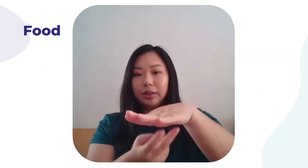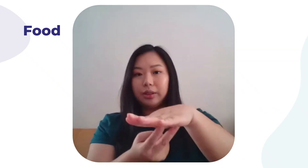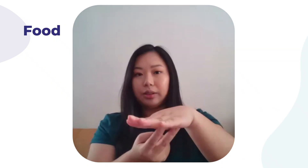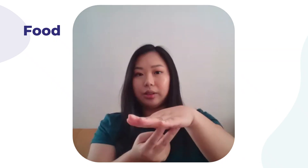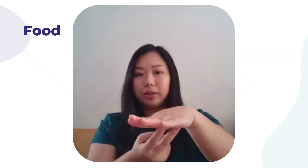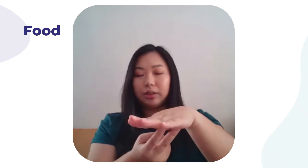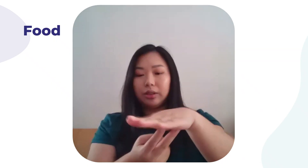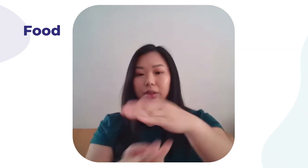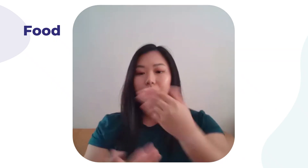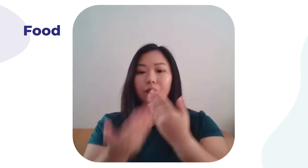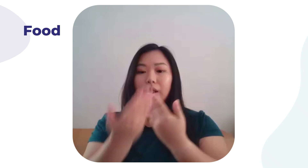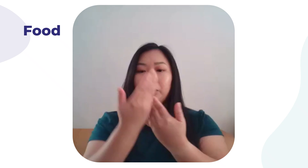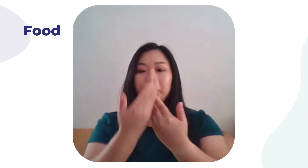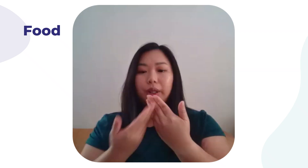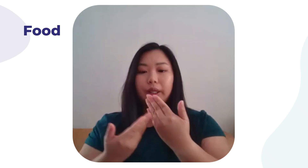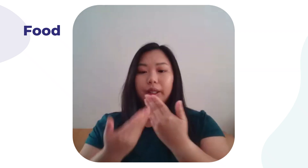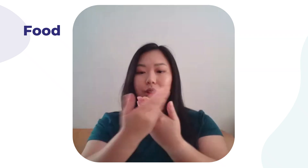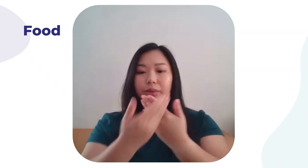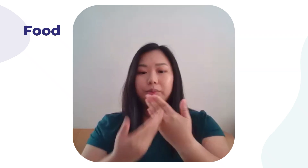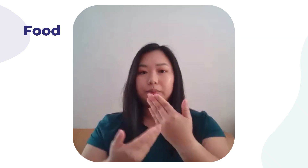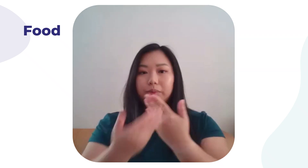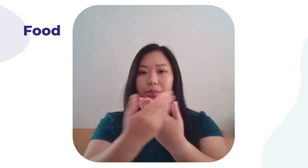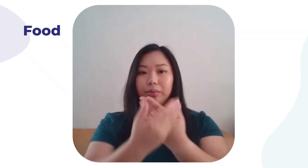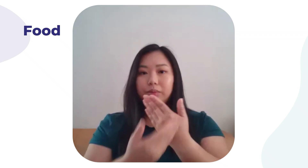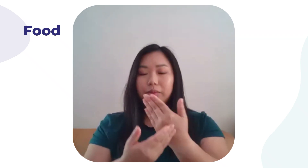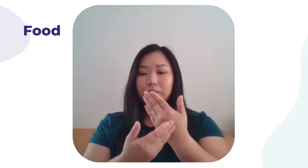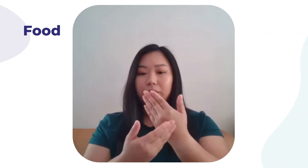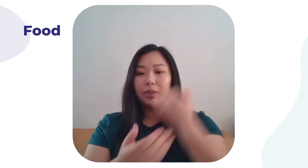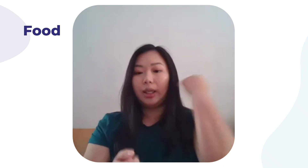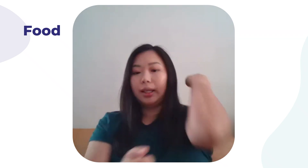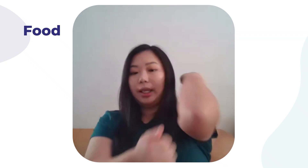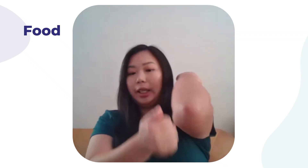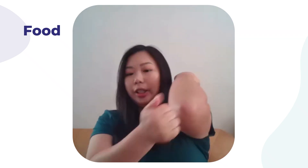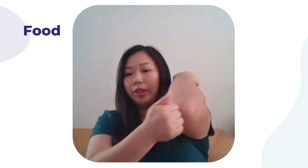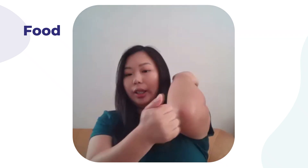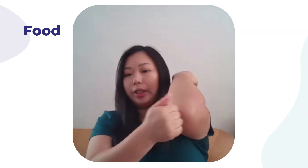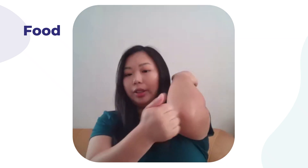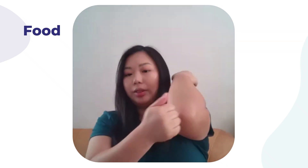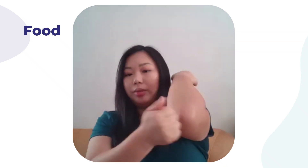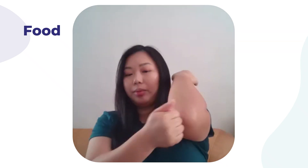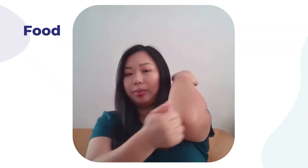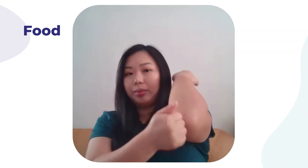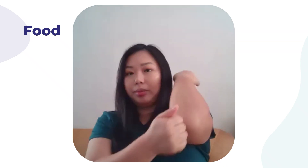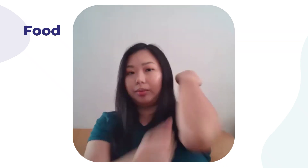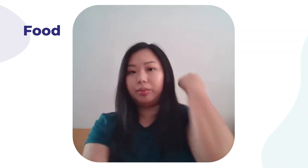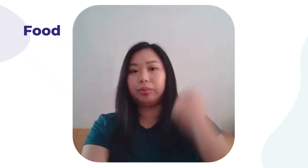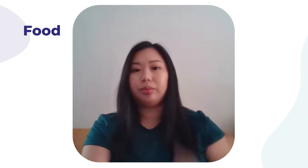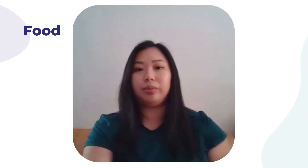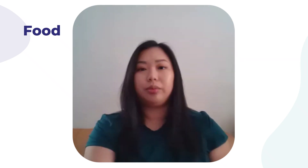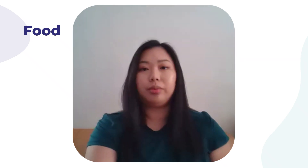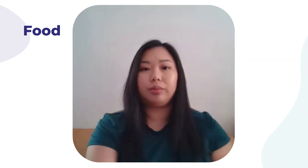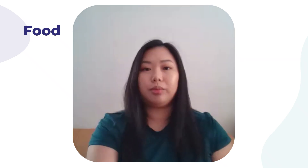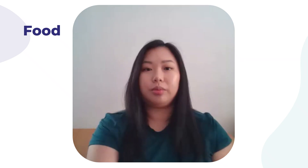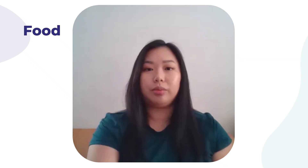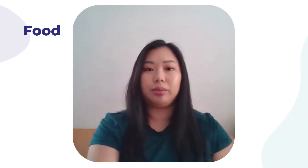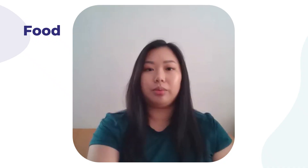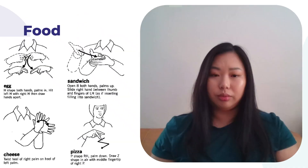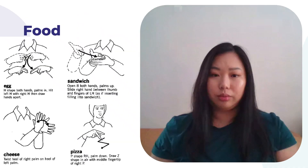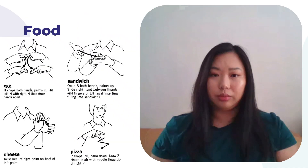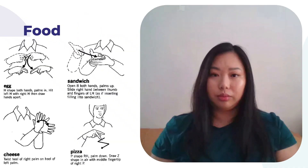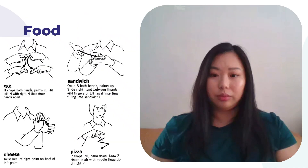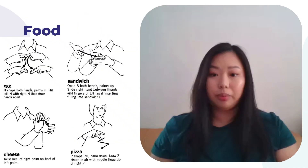Toast. Bread. And cracker.